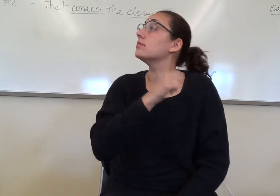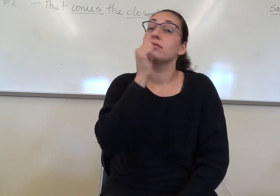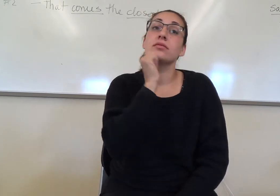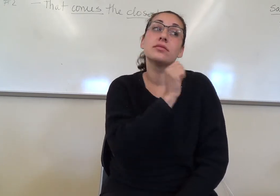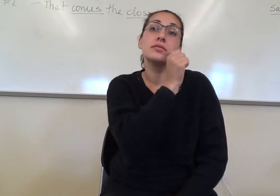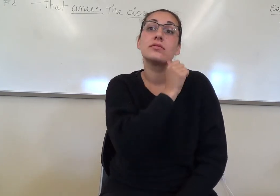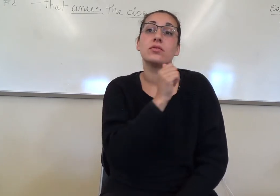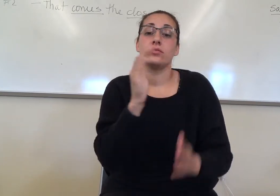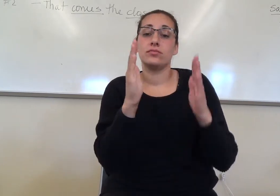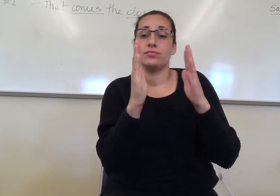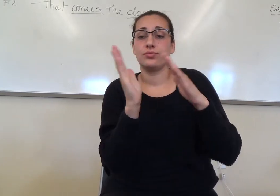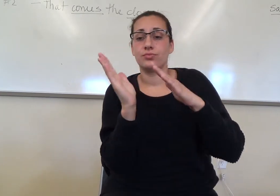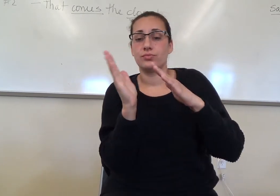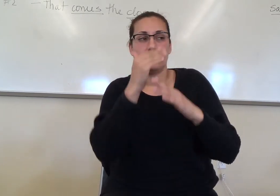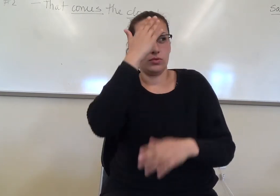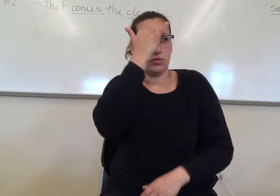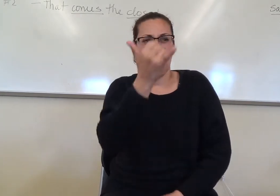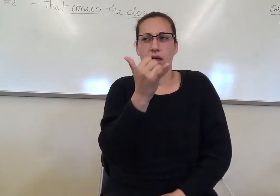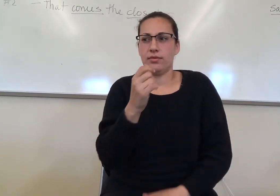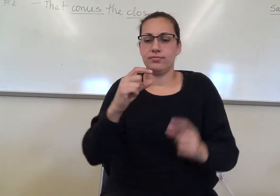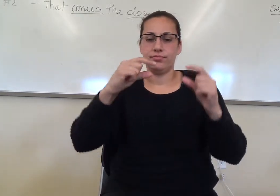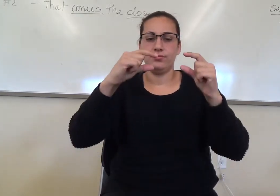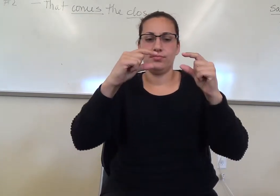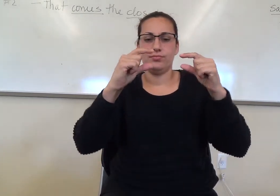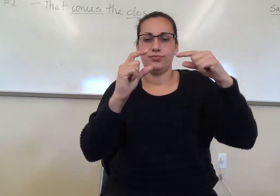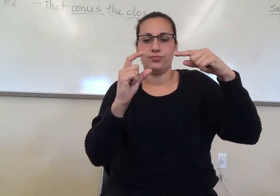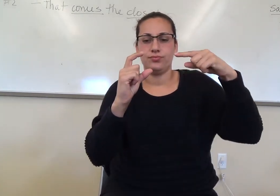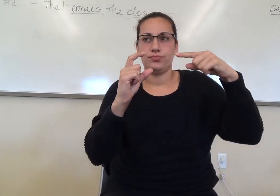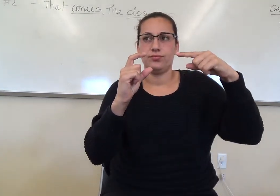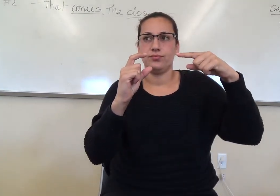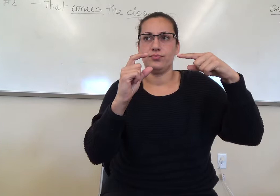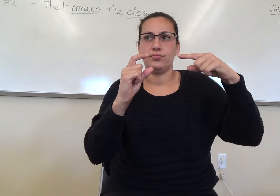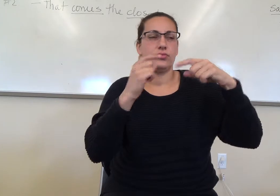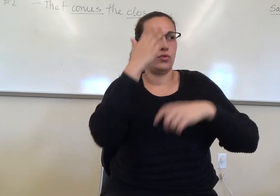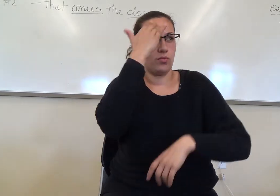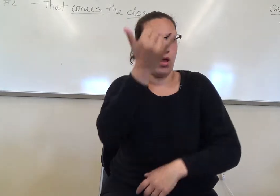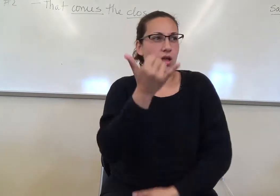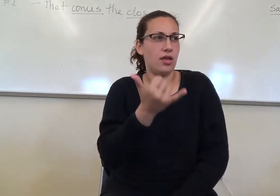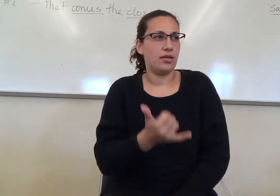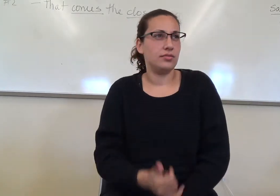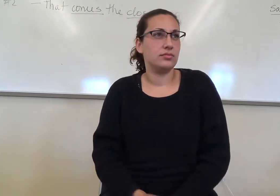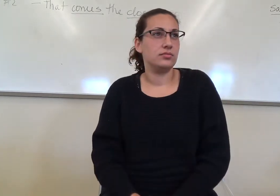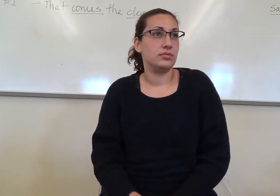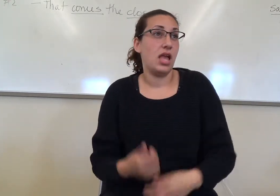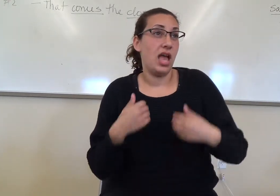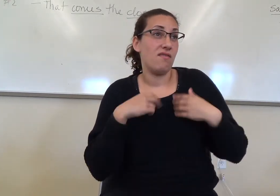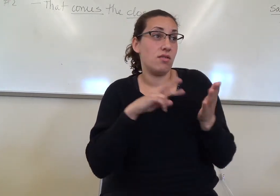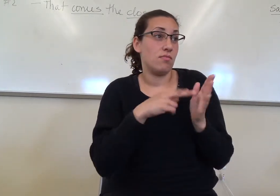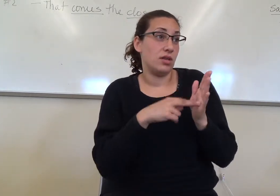Why is that italicized? Are they defining what that is? Because it's